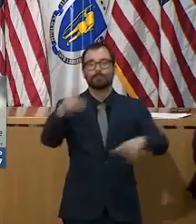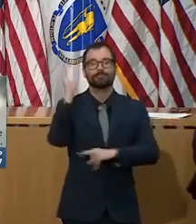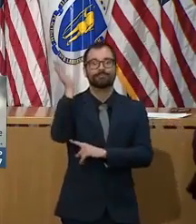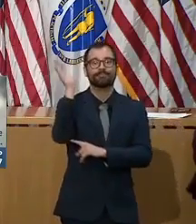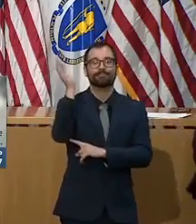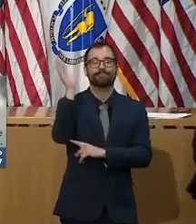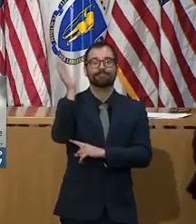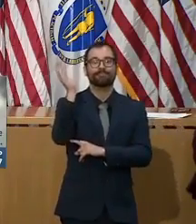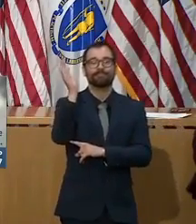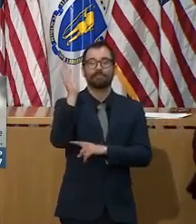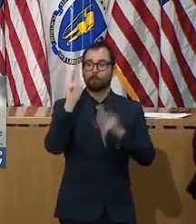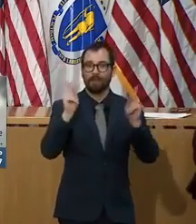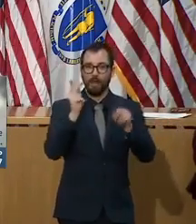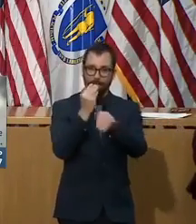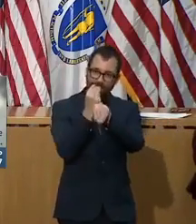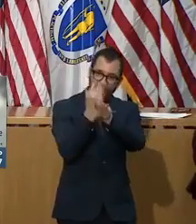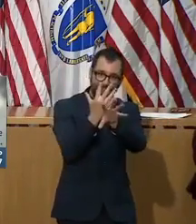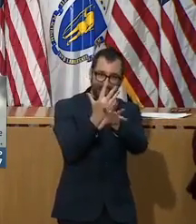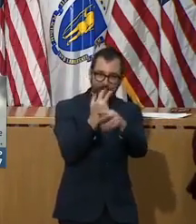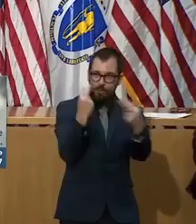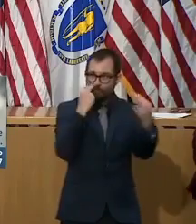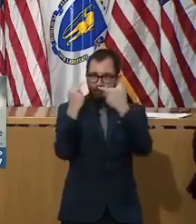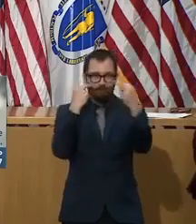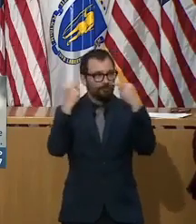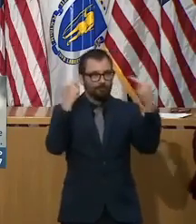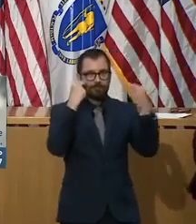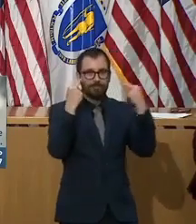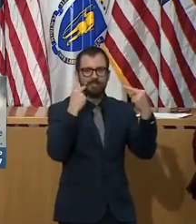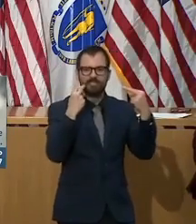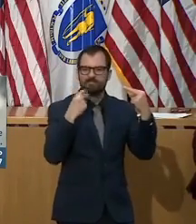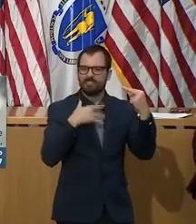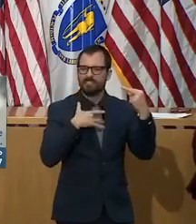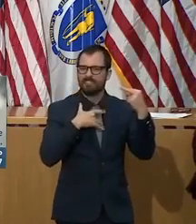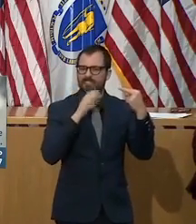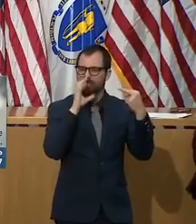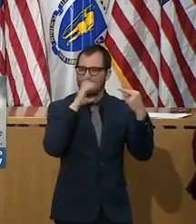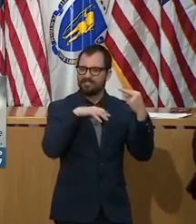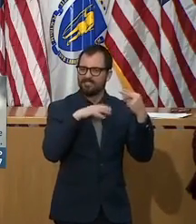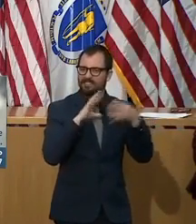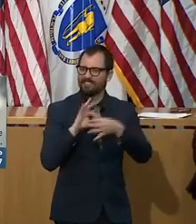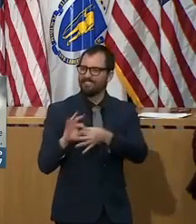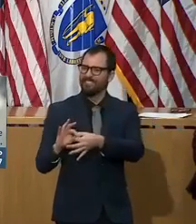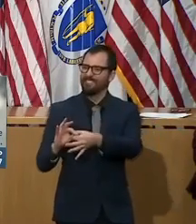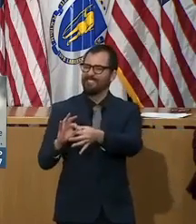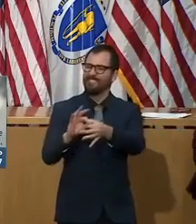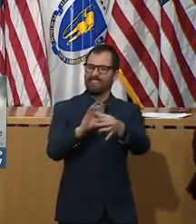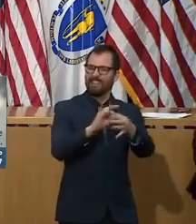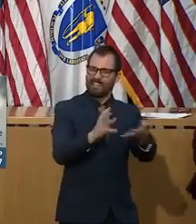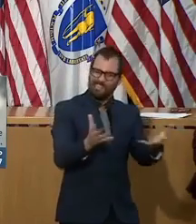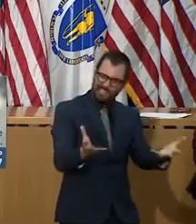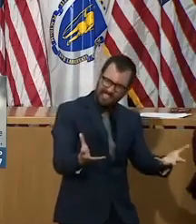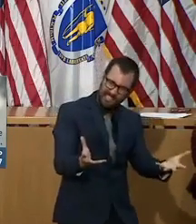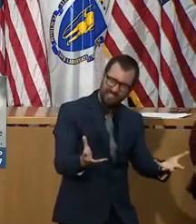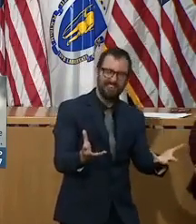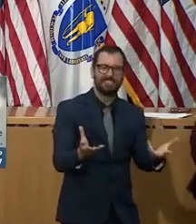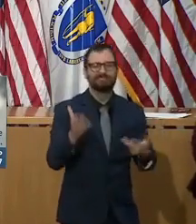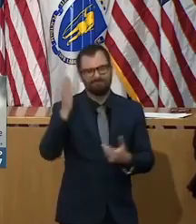hoping that somehow you can create the same sense of community that you get from being in the same place.